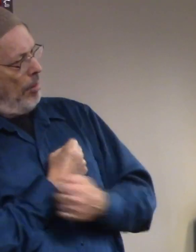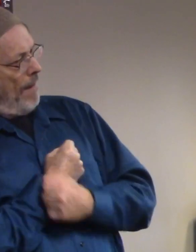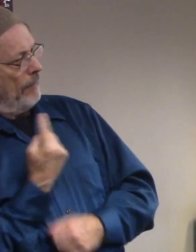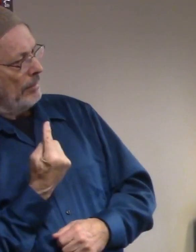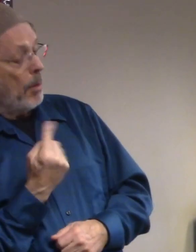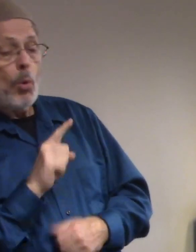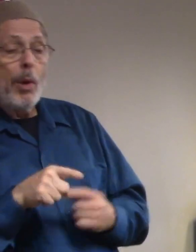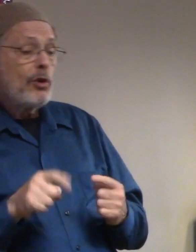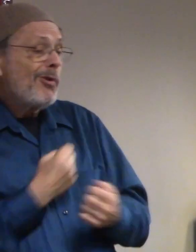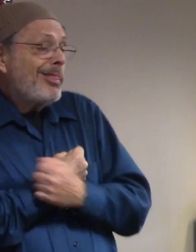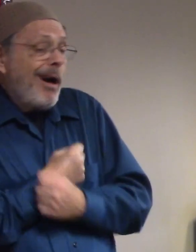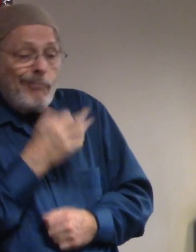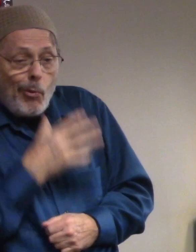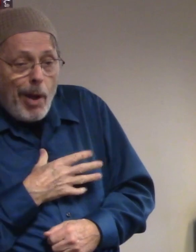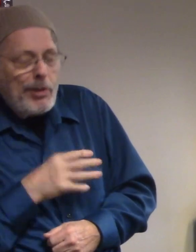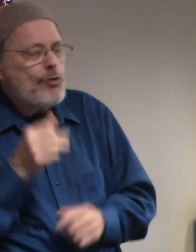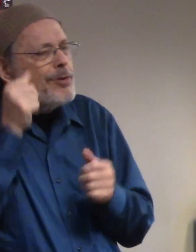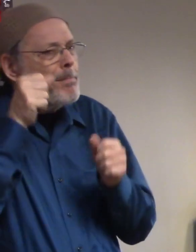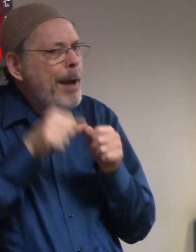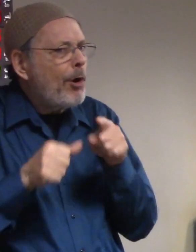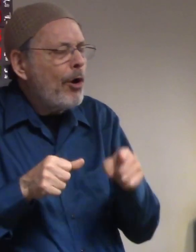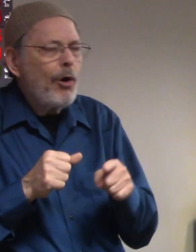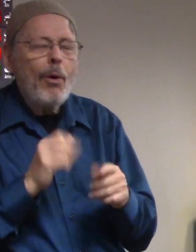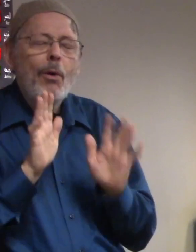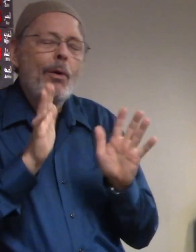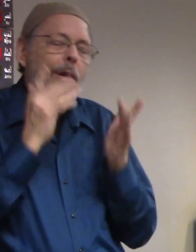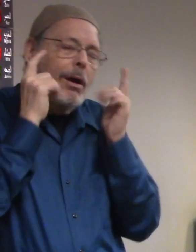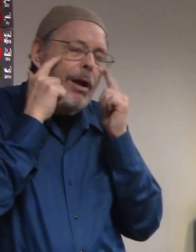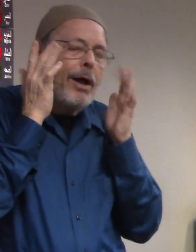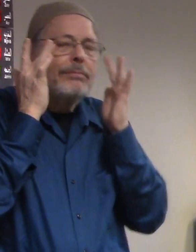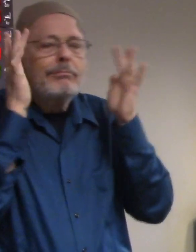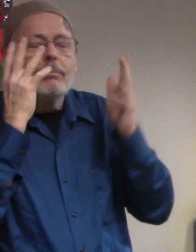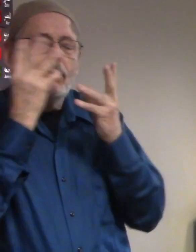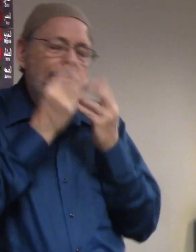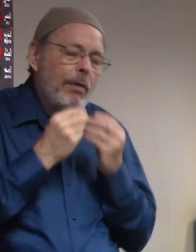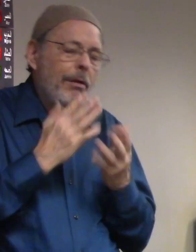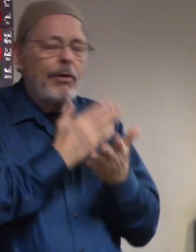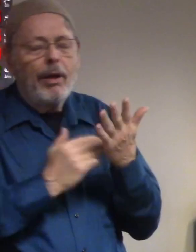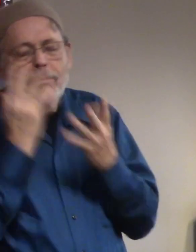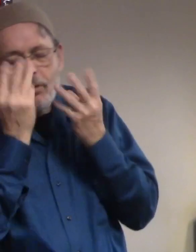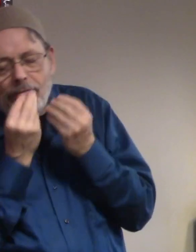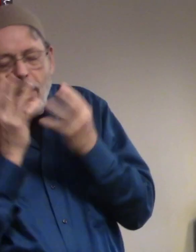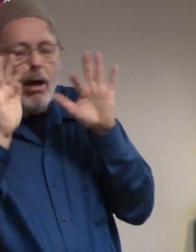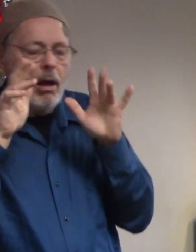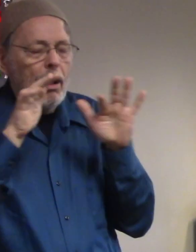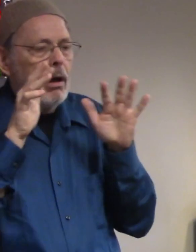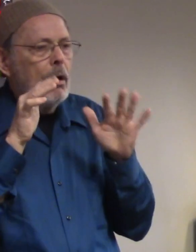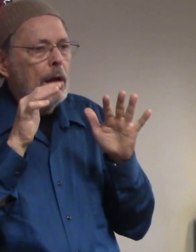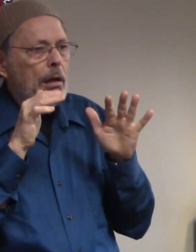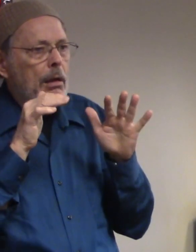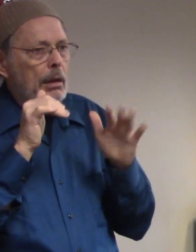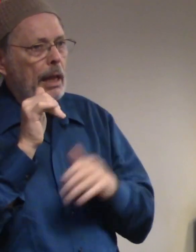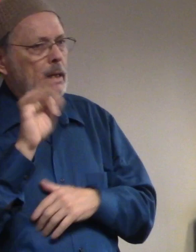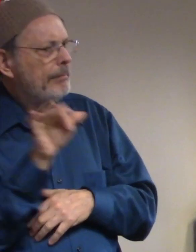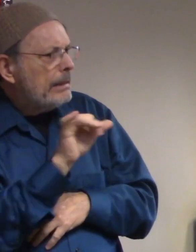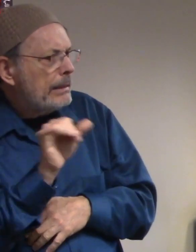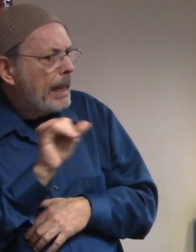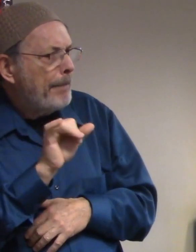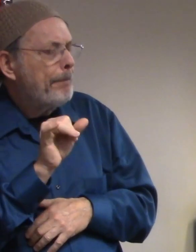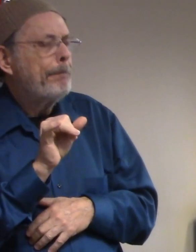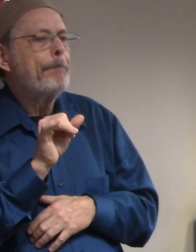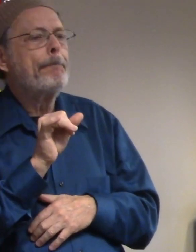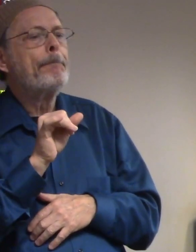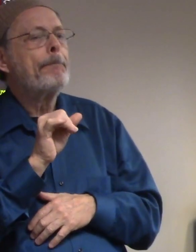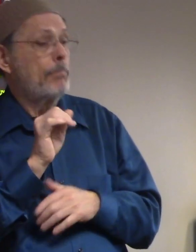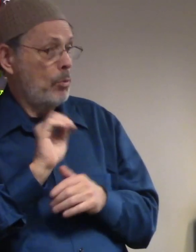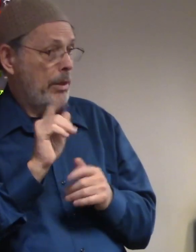When you love a woman, you can remember her. She had eyes like this. She had hands like this. She had this, you know. And if same thing